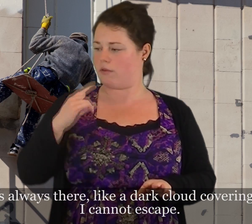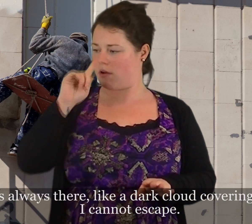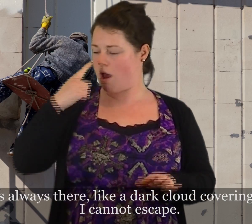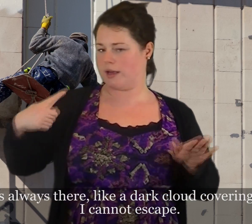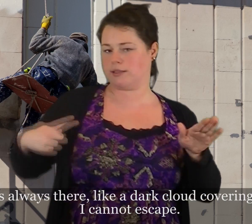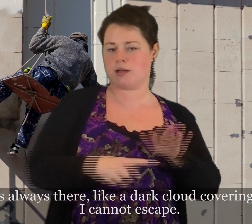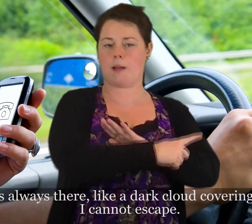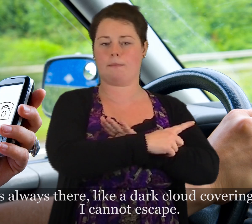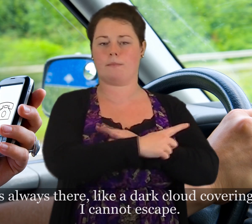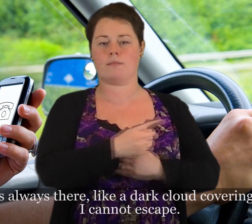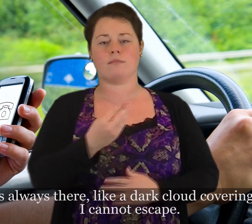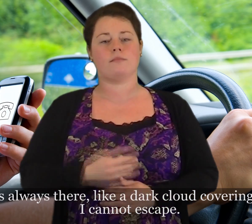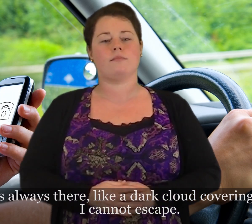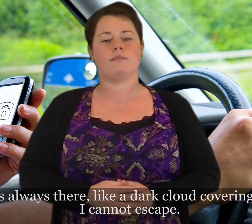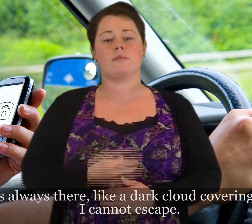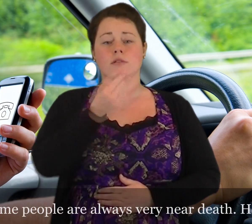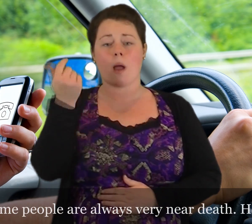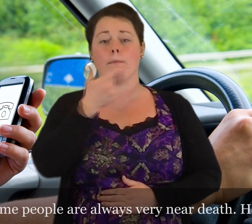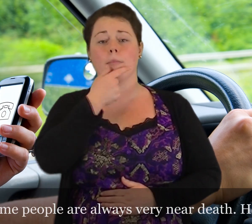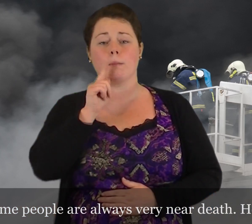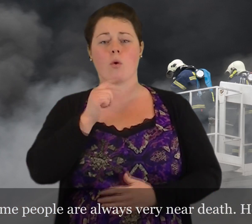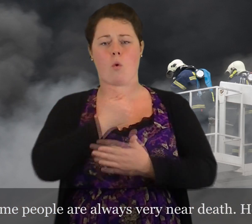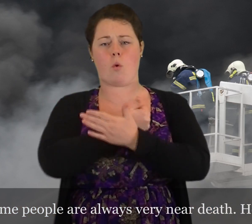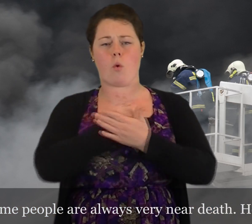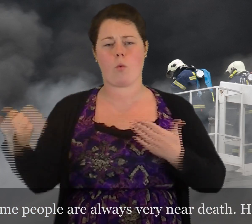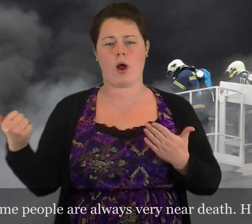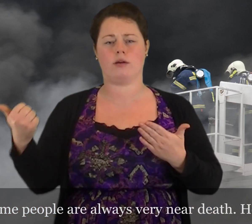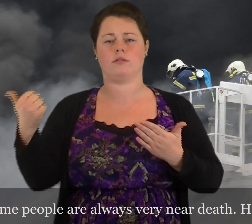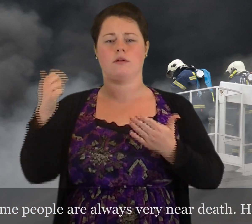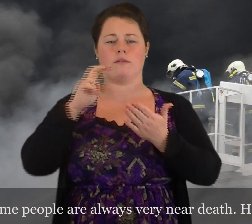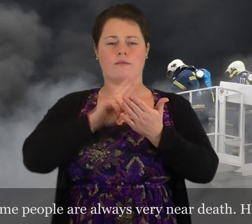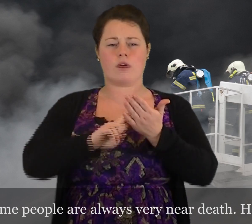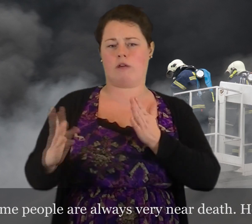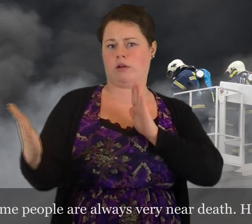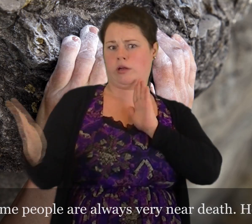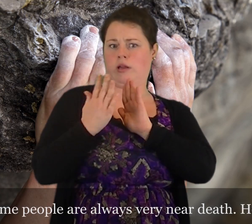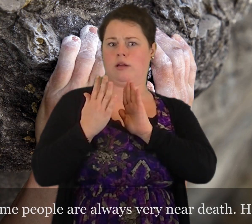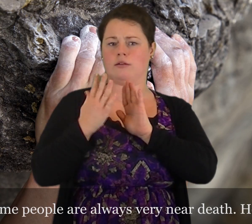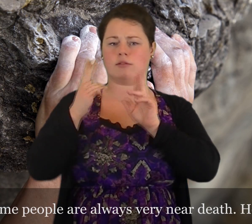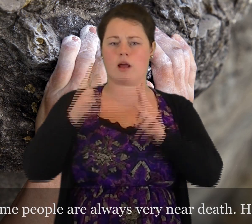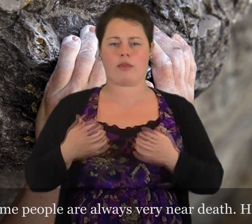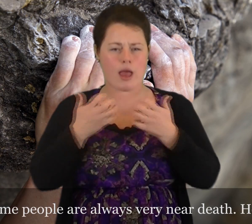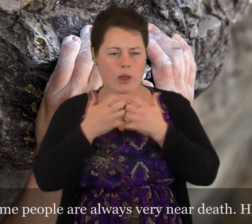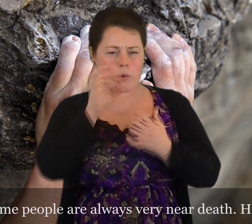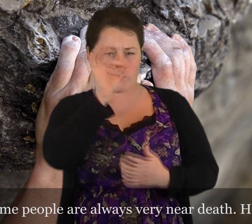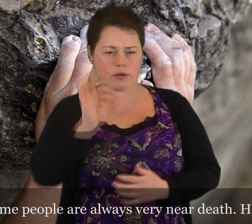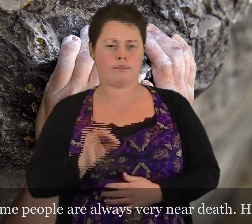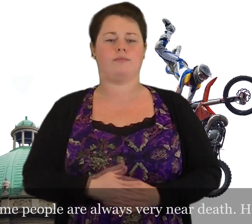beckons you in life. Some people it beckons in a curious way. It kind of challenges them to